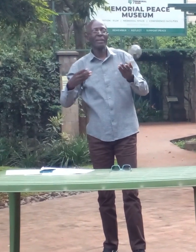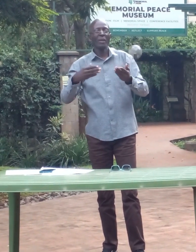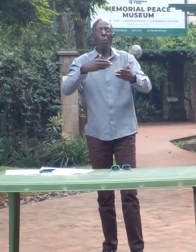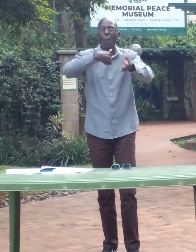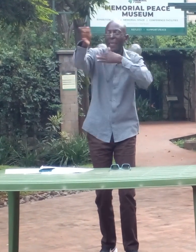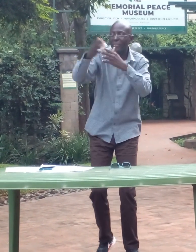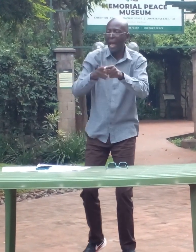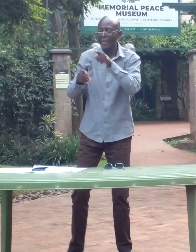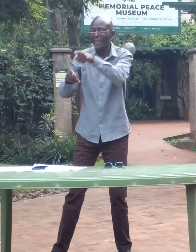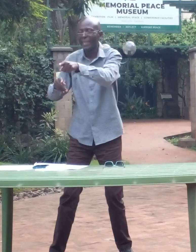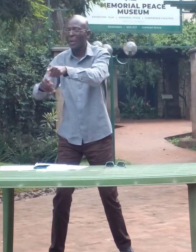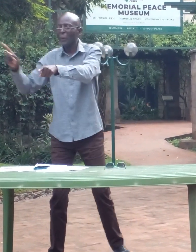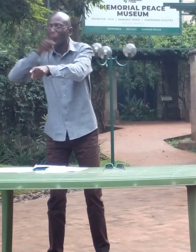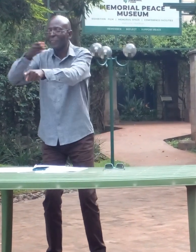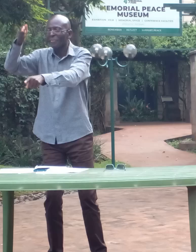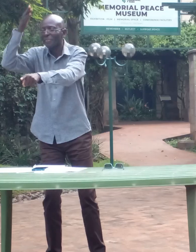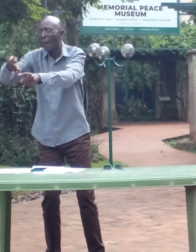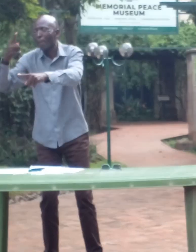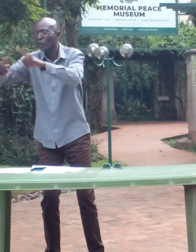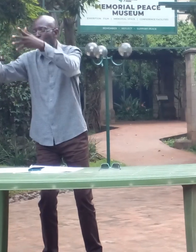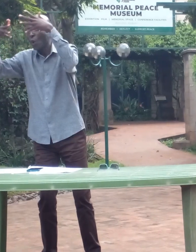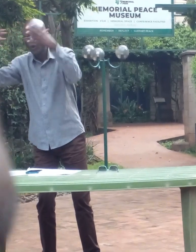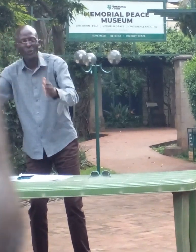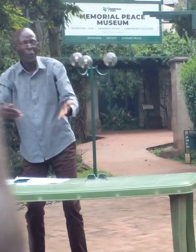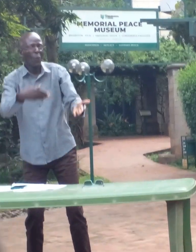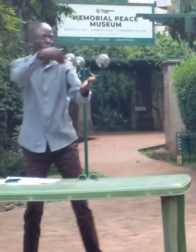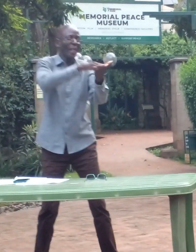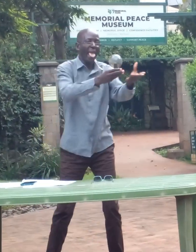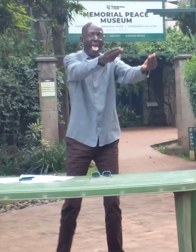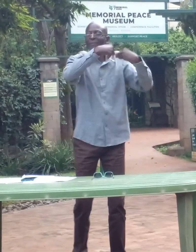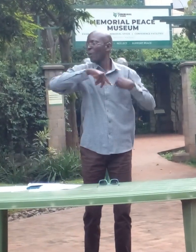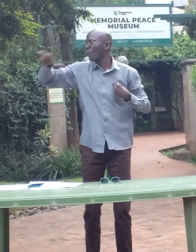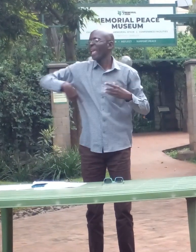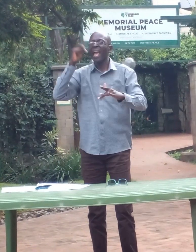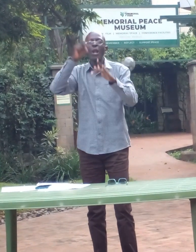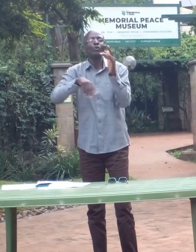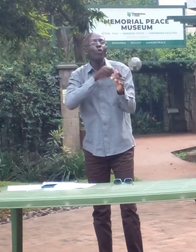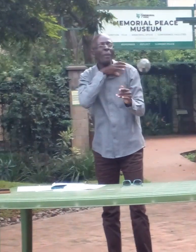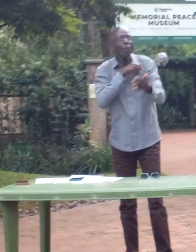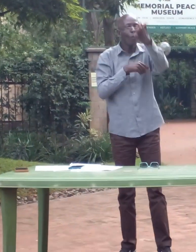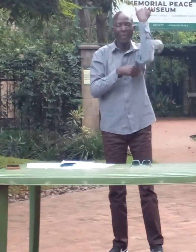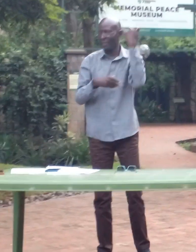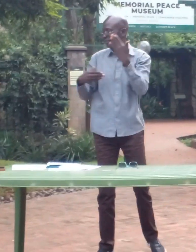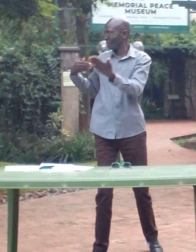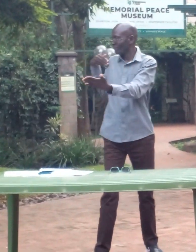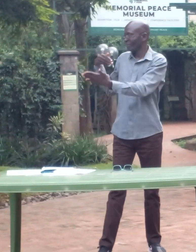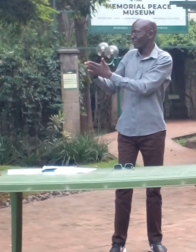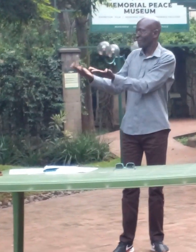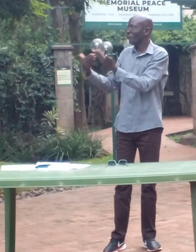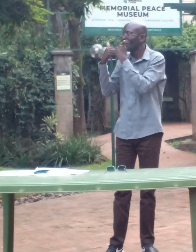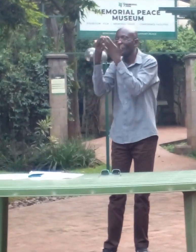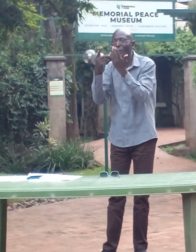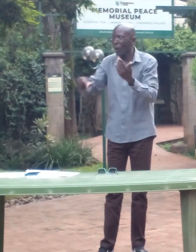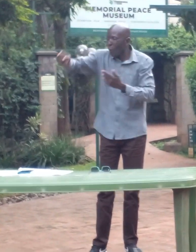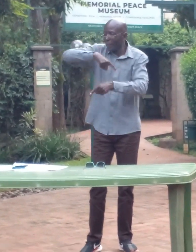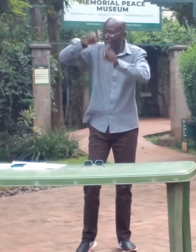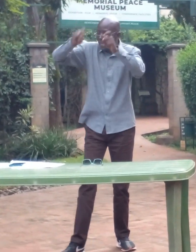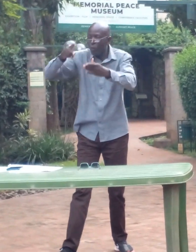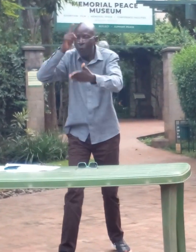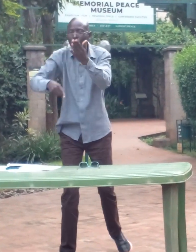not accepted whether you are there or whether you are not. We cannot complain because the net has been on our